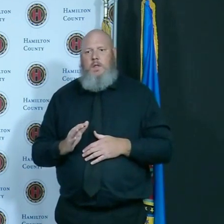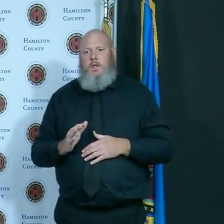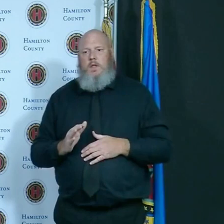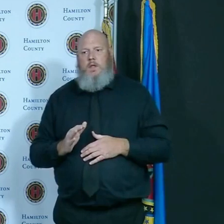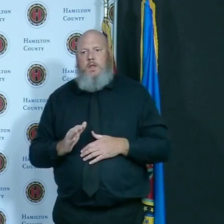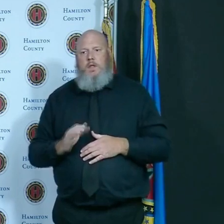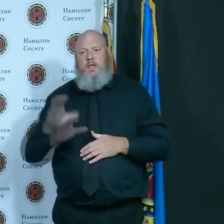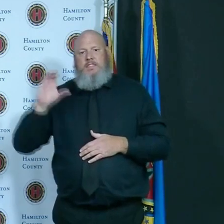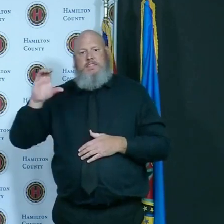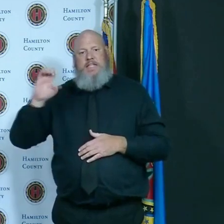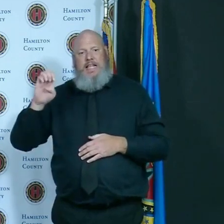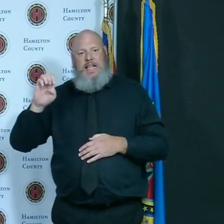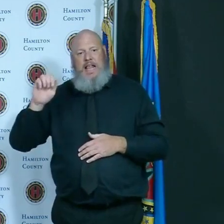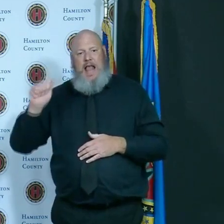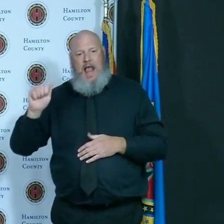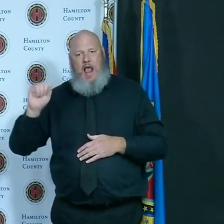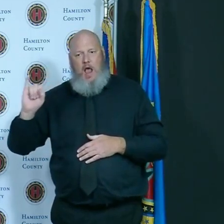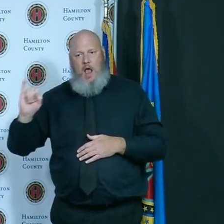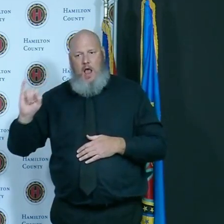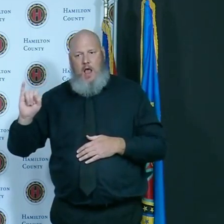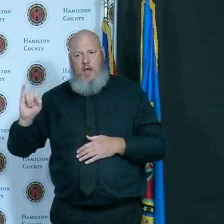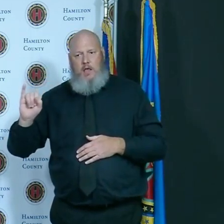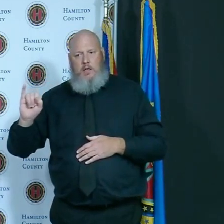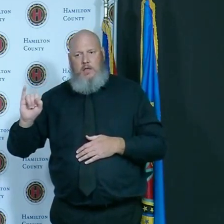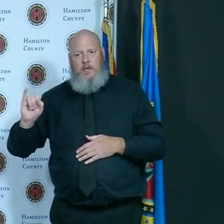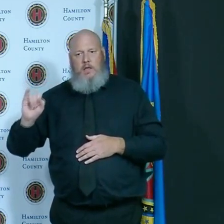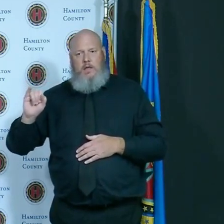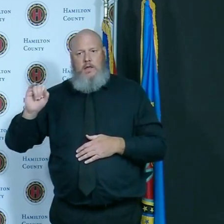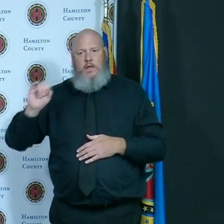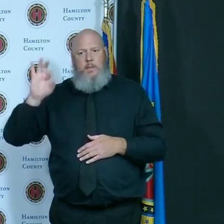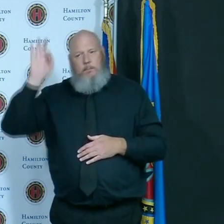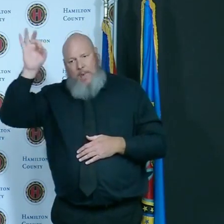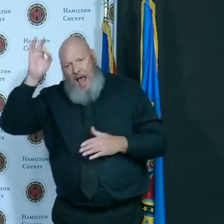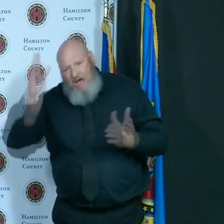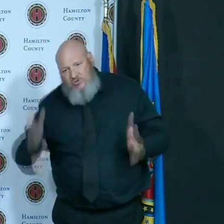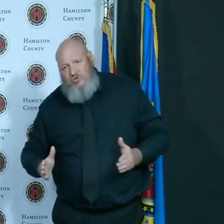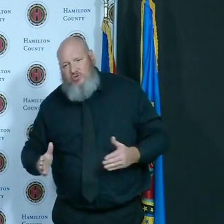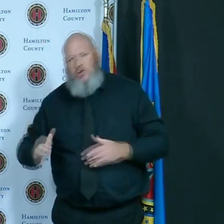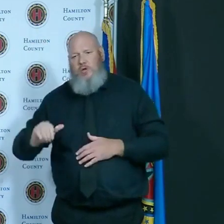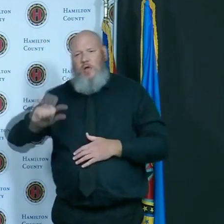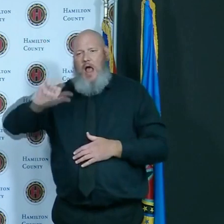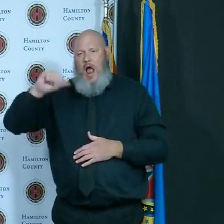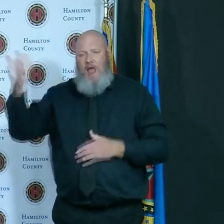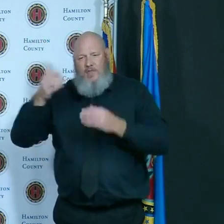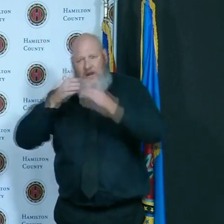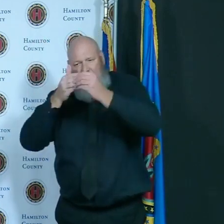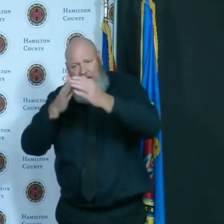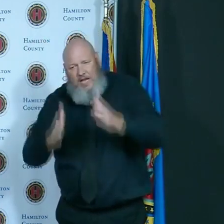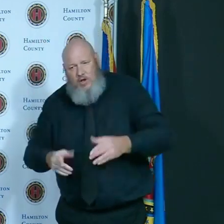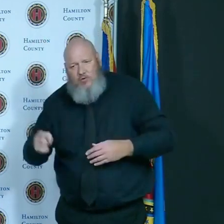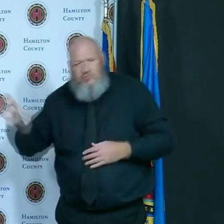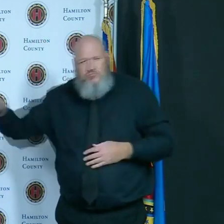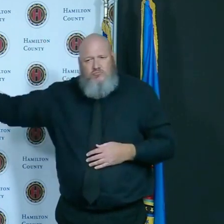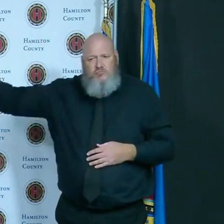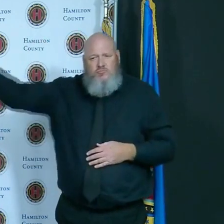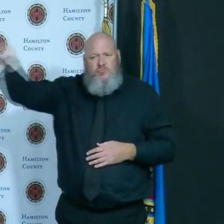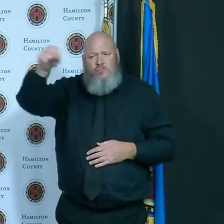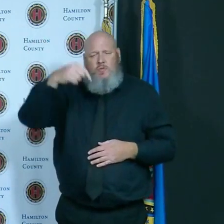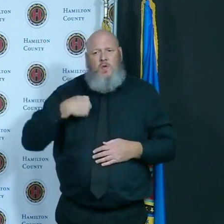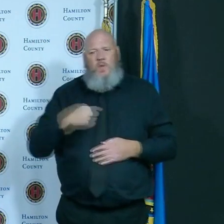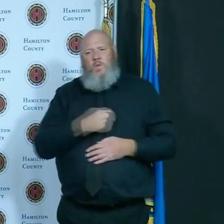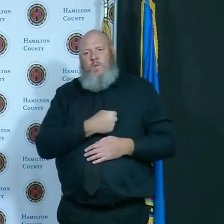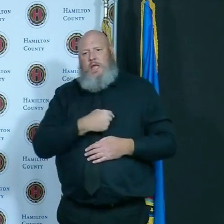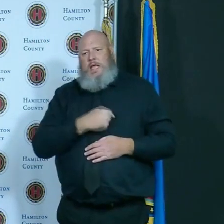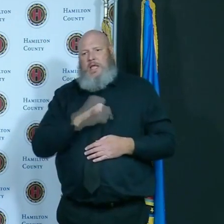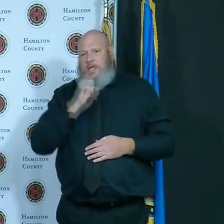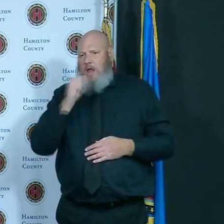from Pastor Damon Lynch, many other leaders. We are not a monolithic community. Therefore, there are so